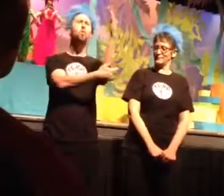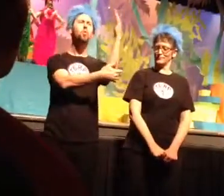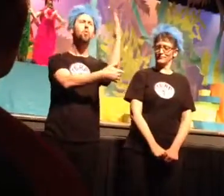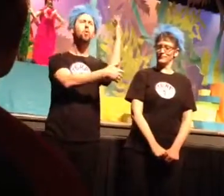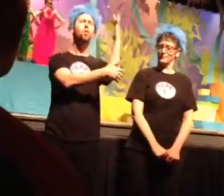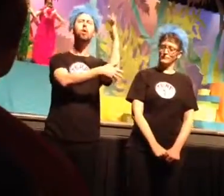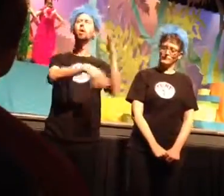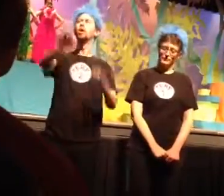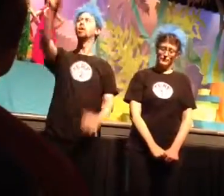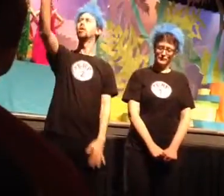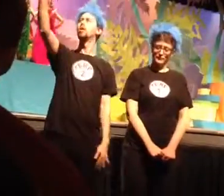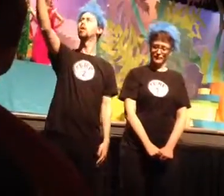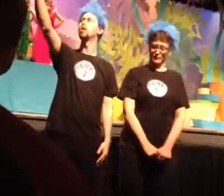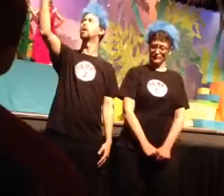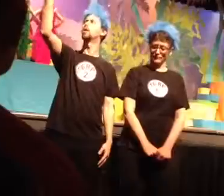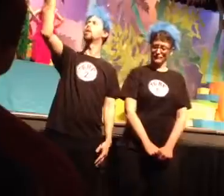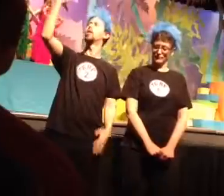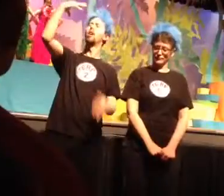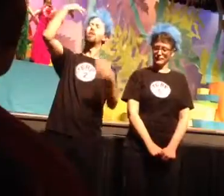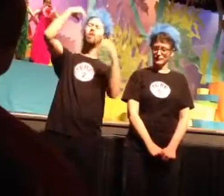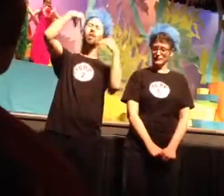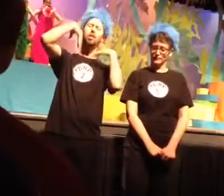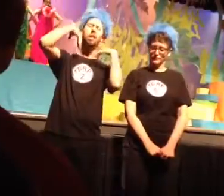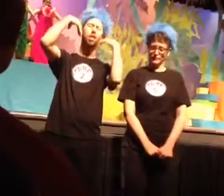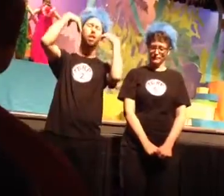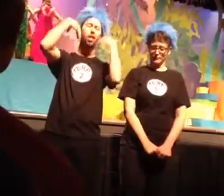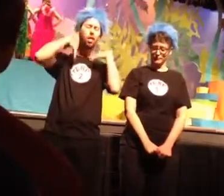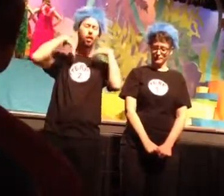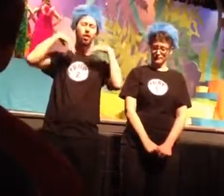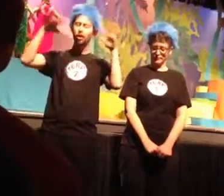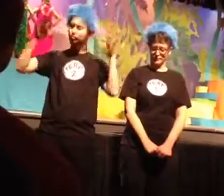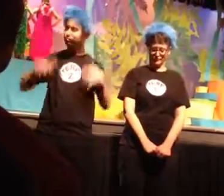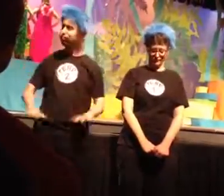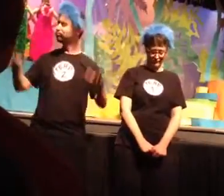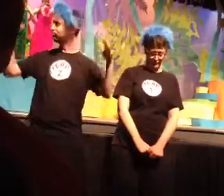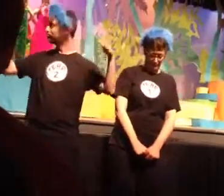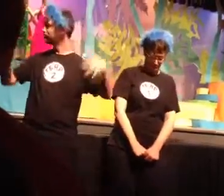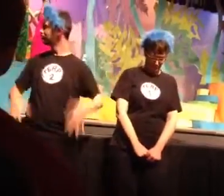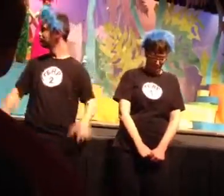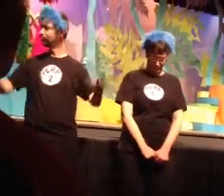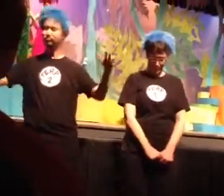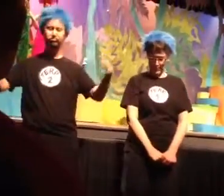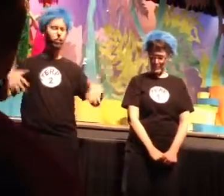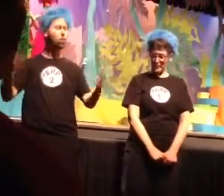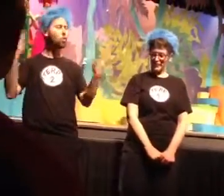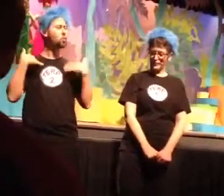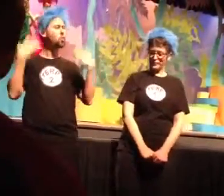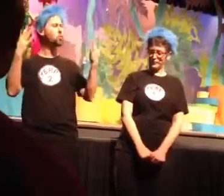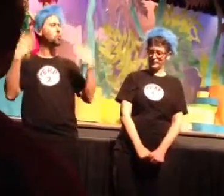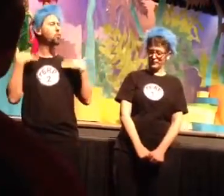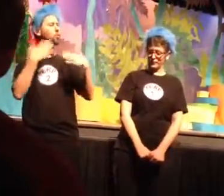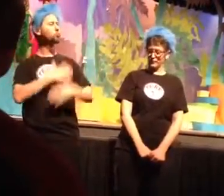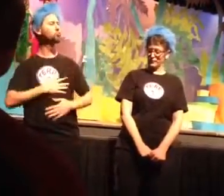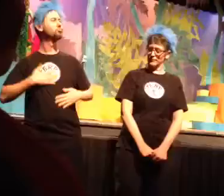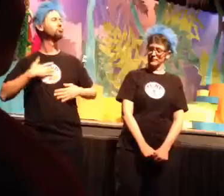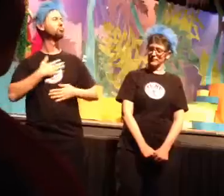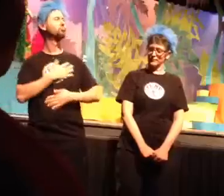noon, And the heat comes today, in the pool of the pool